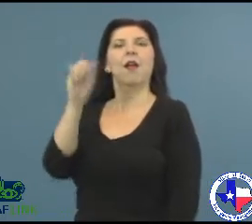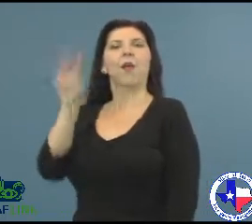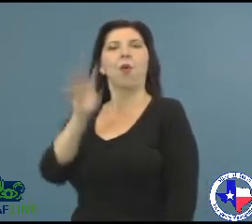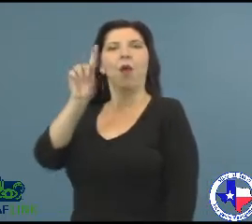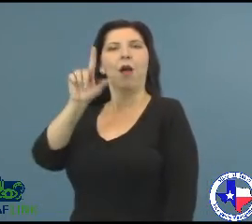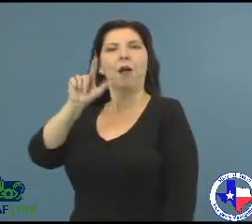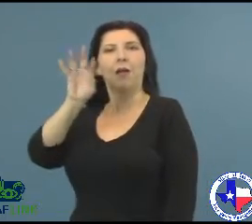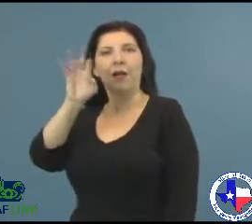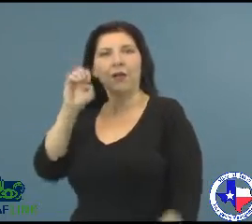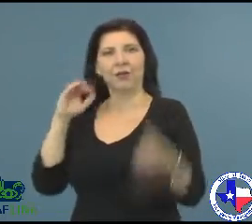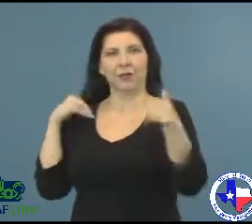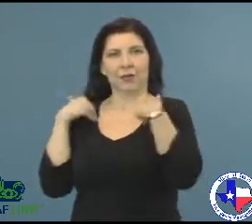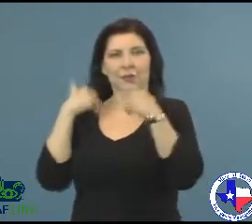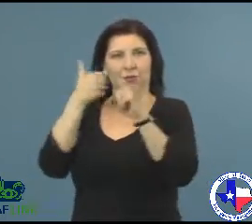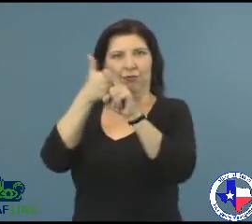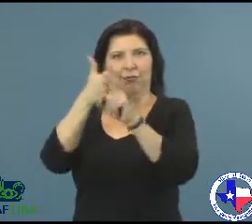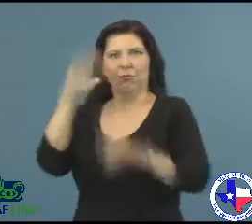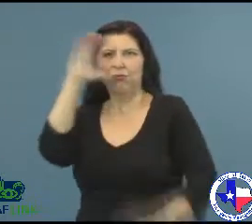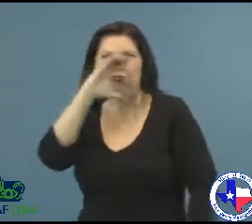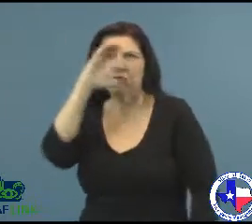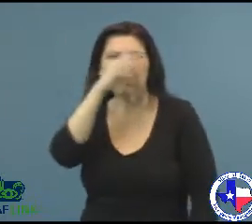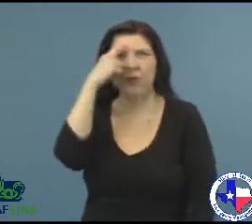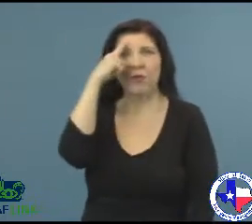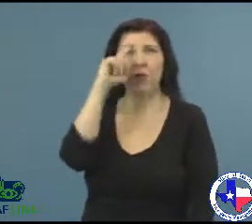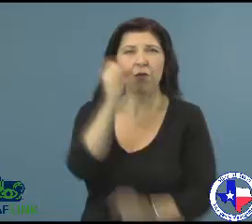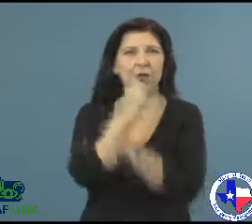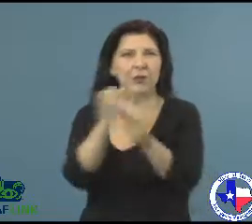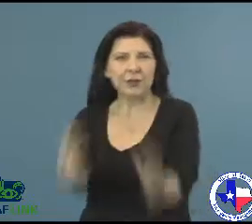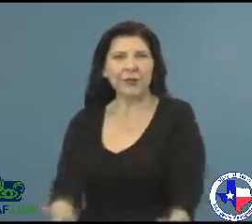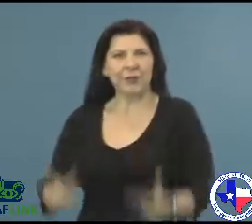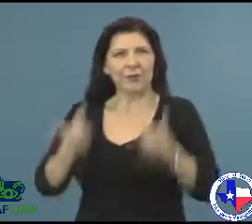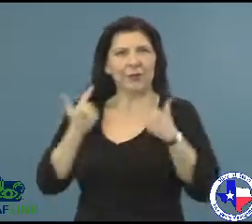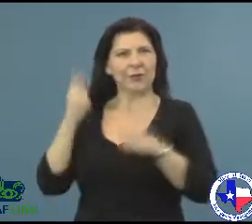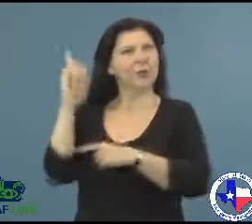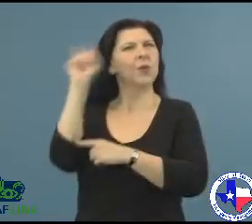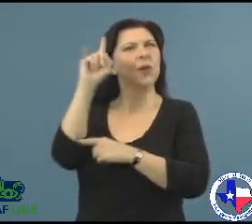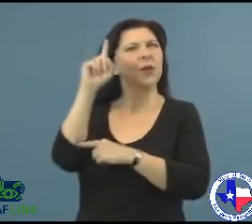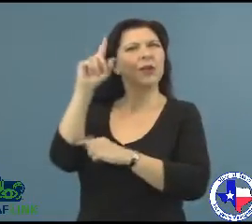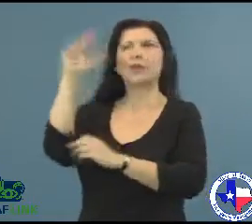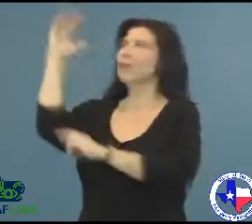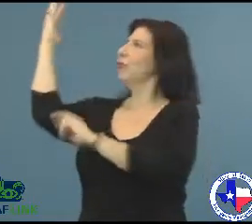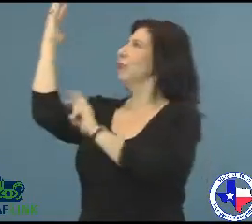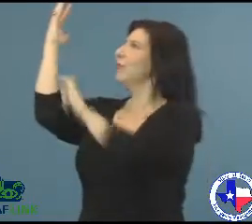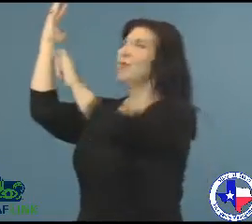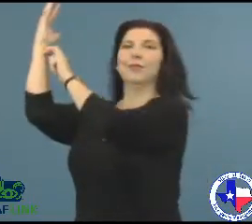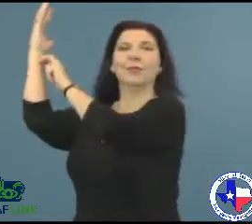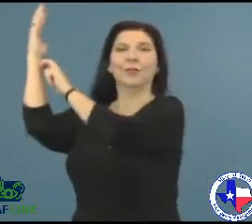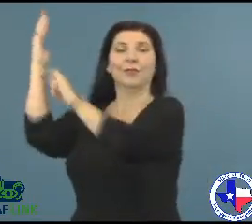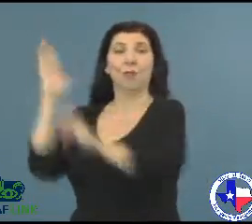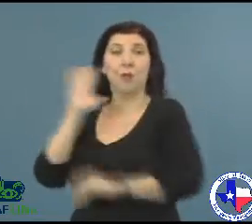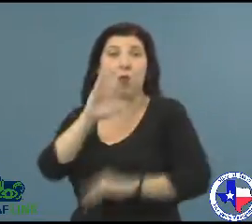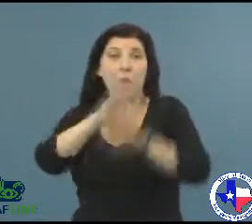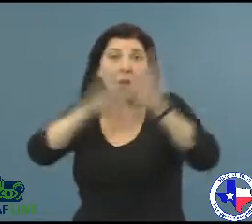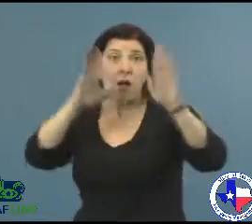Snakes and other wildlife may seek shelter in trees, homes, and